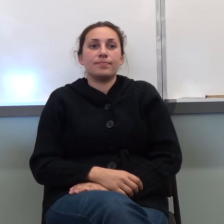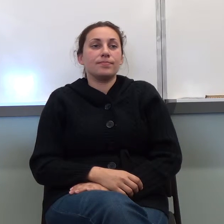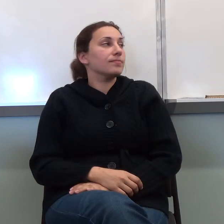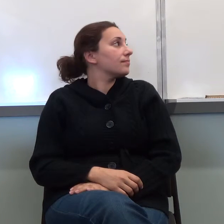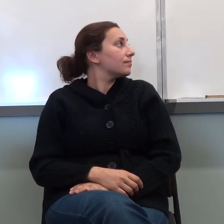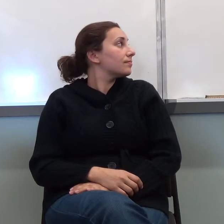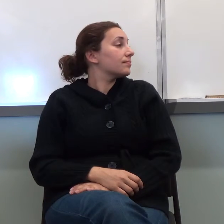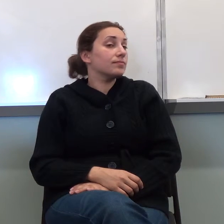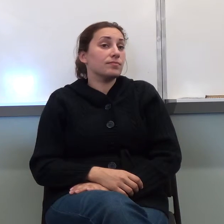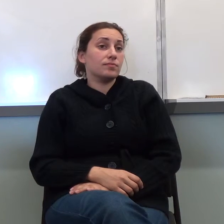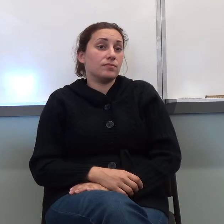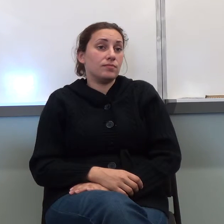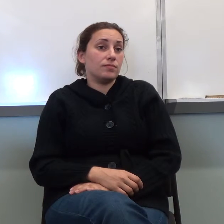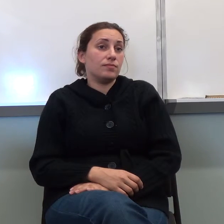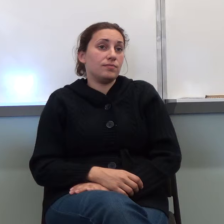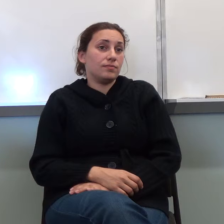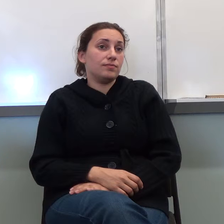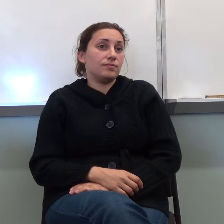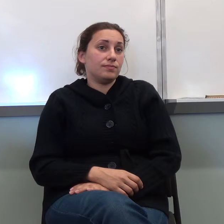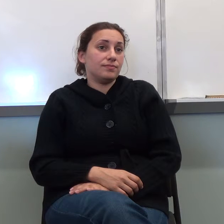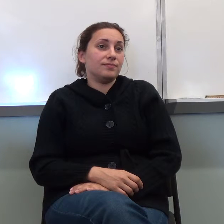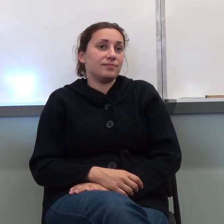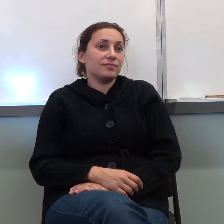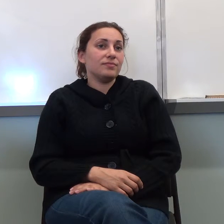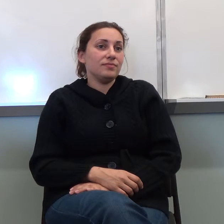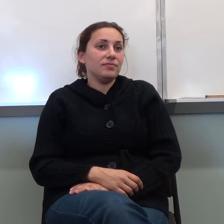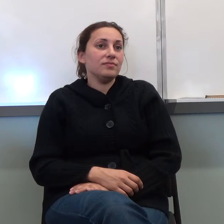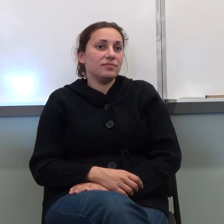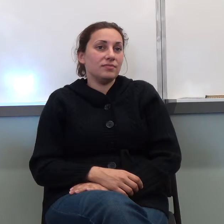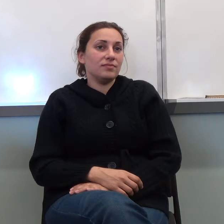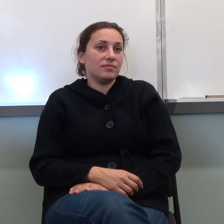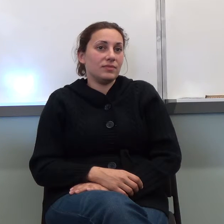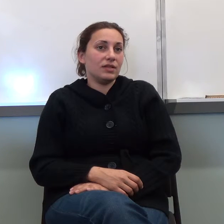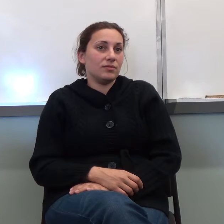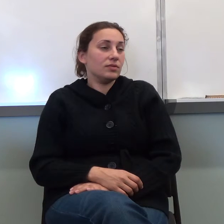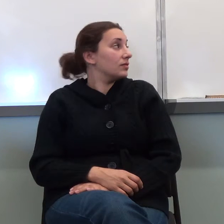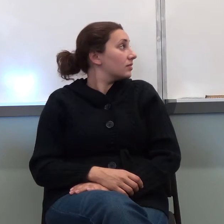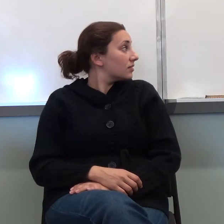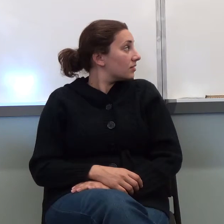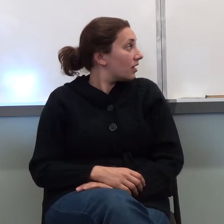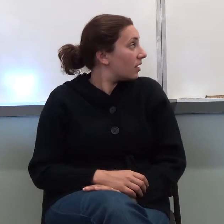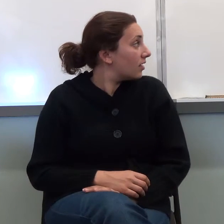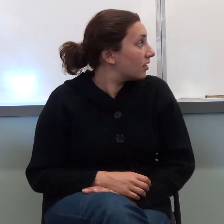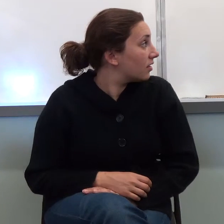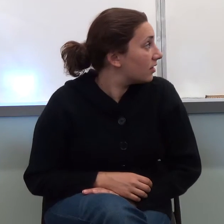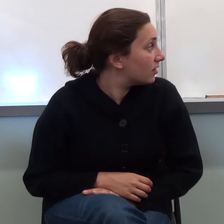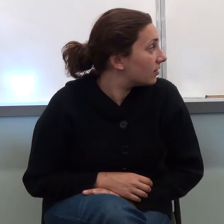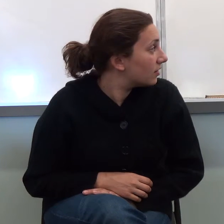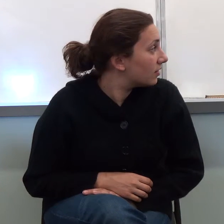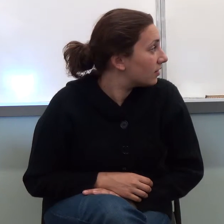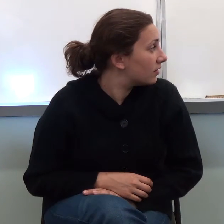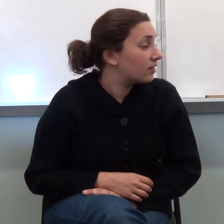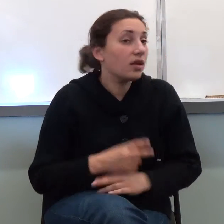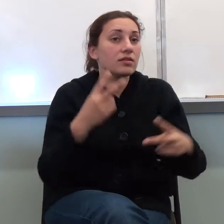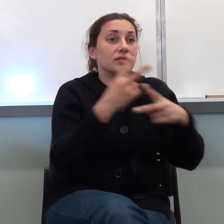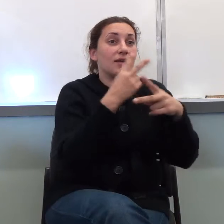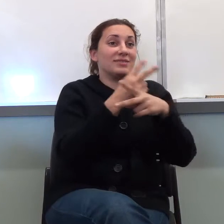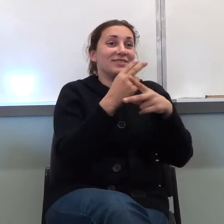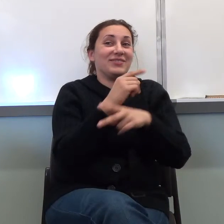All right. Procedure is identical in both cases, fractions or decimals. So we multiply by 100,